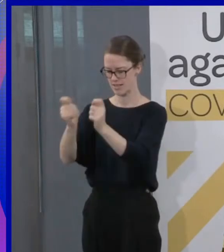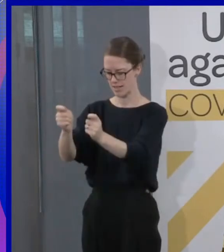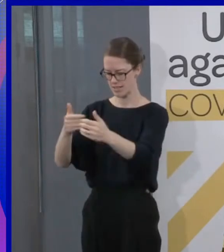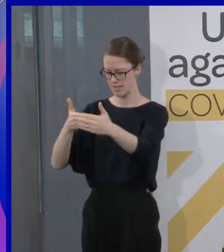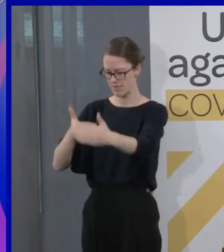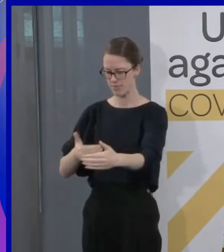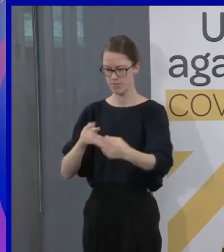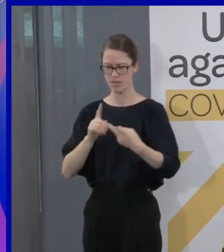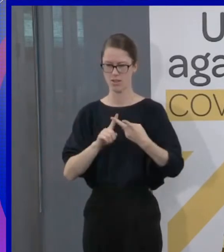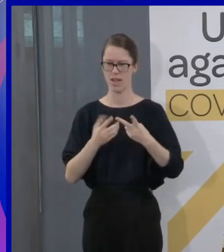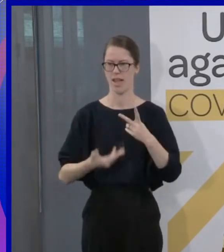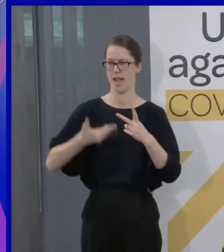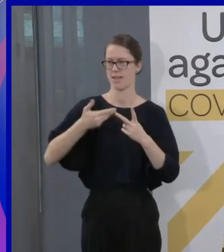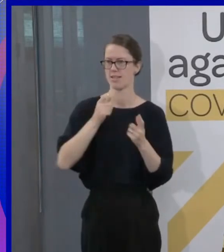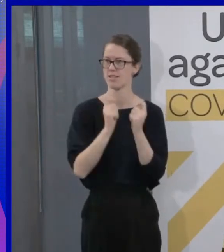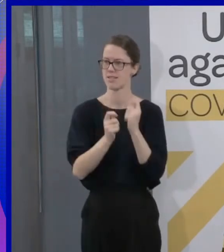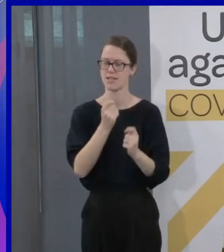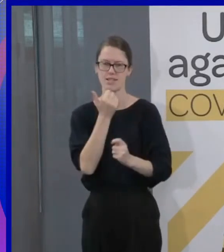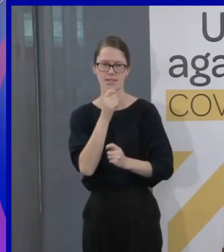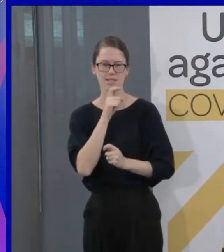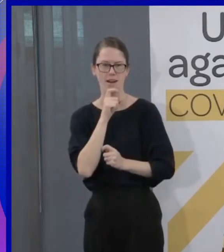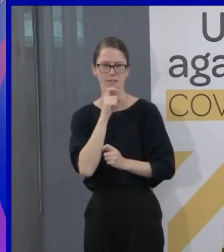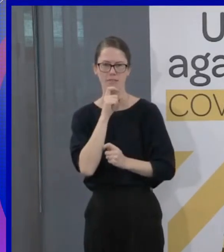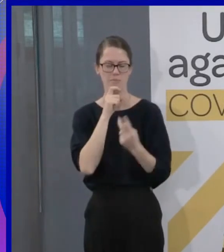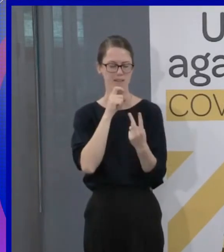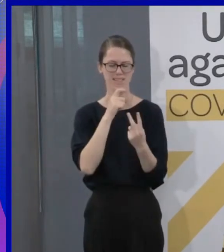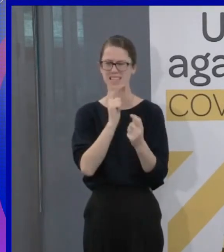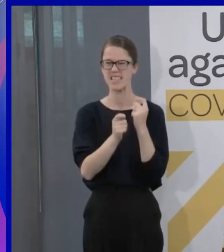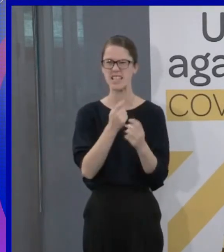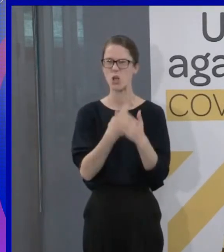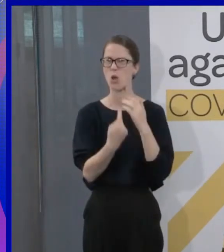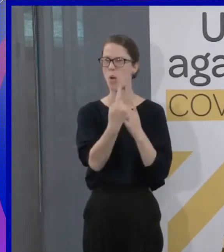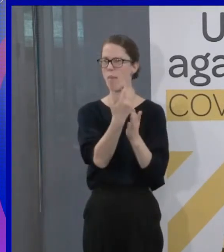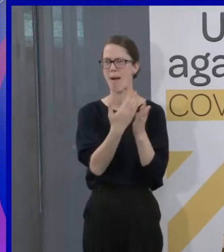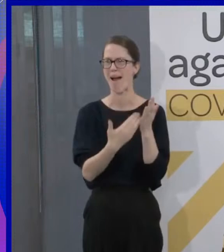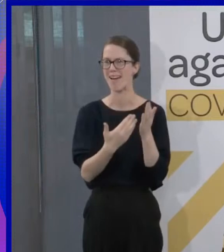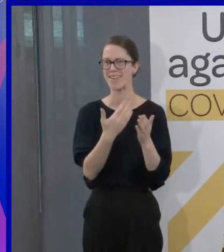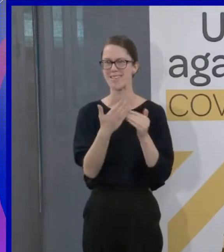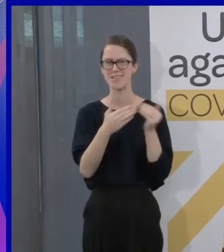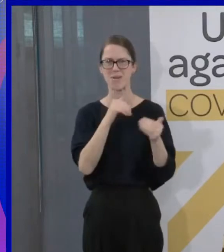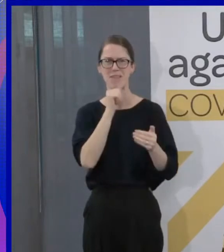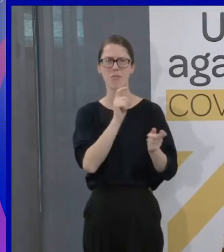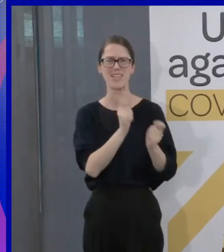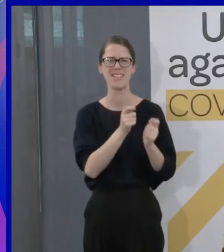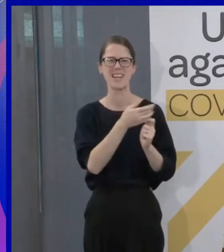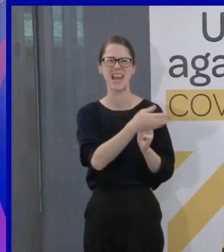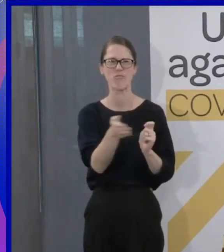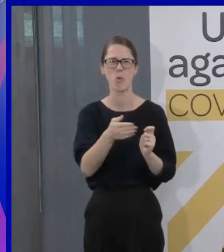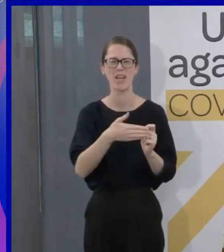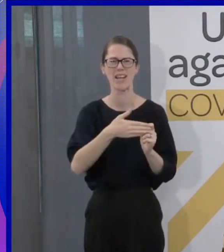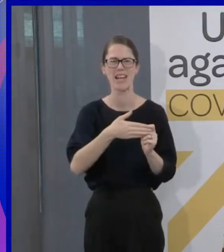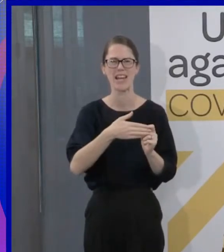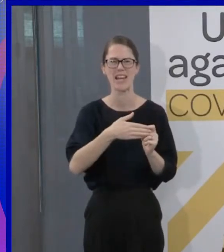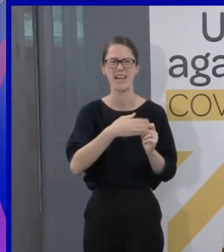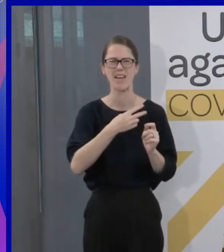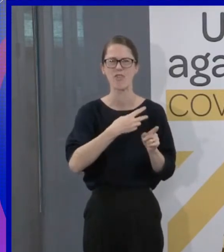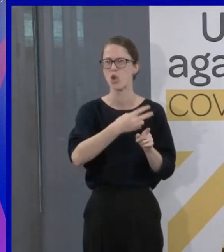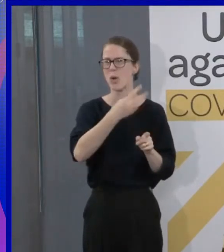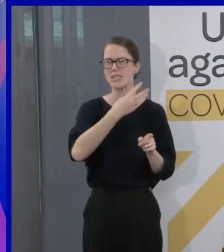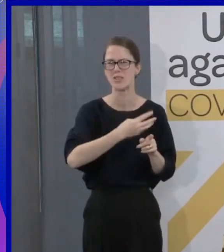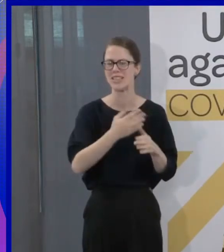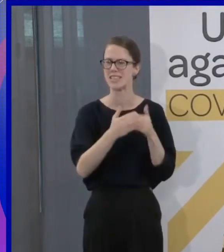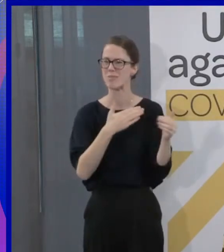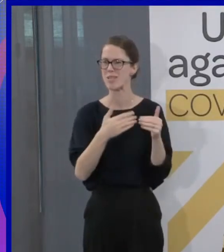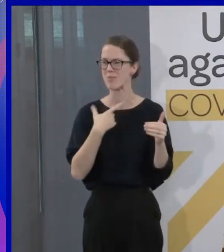staff, but also the testing is only one thing. Even if we were testing everyone every 2 to 3 weeks, just a reminder that